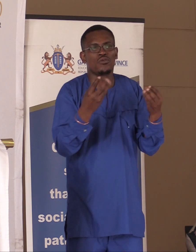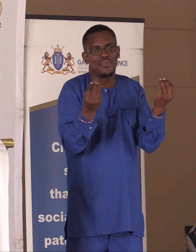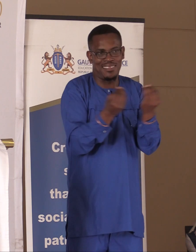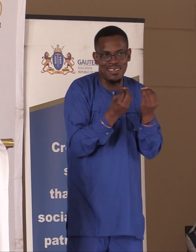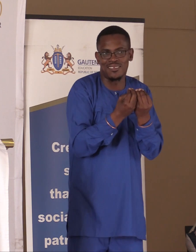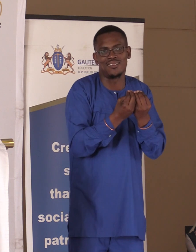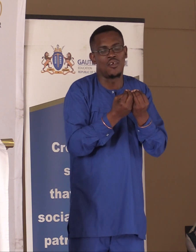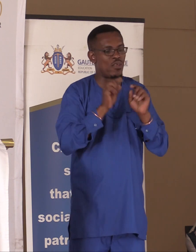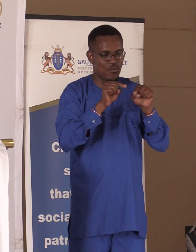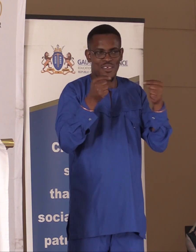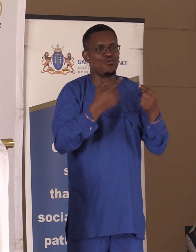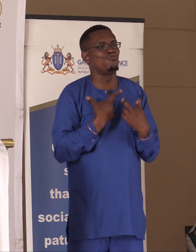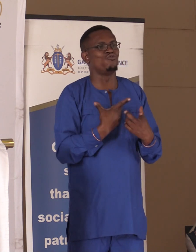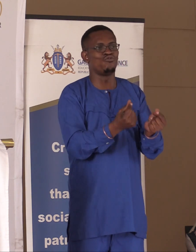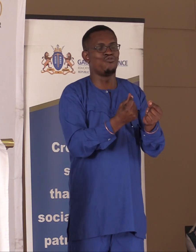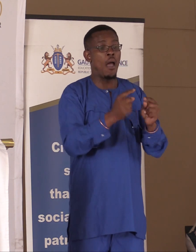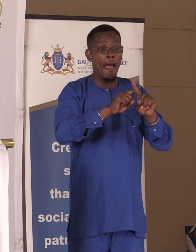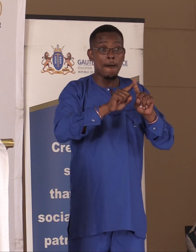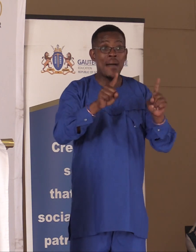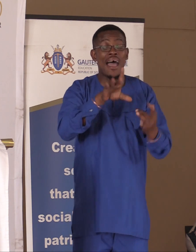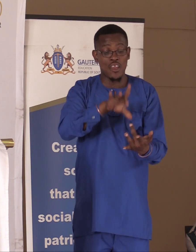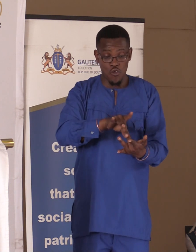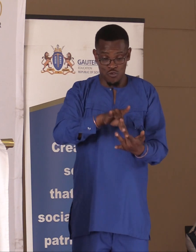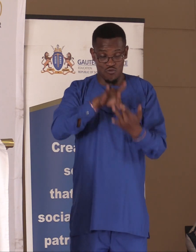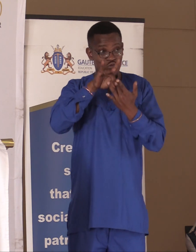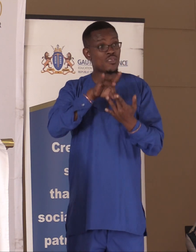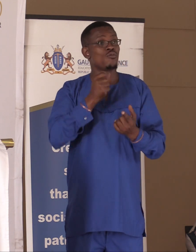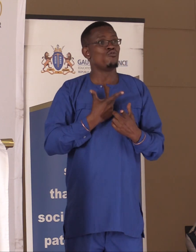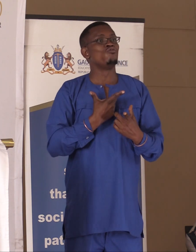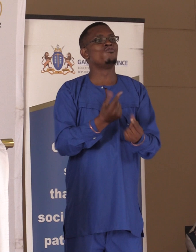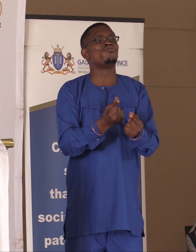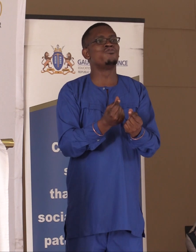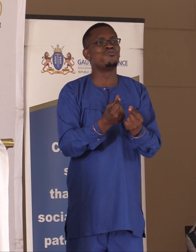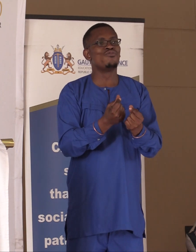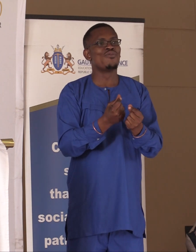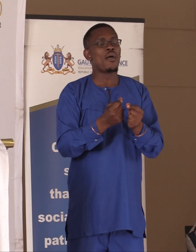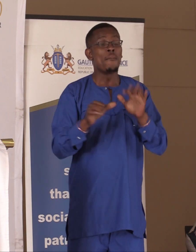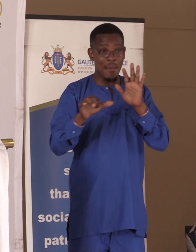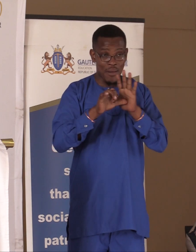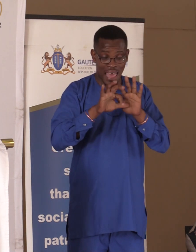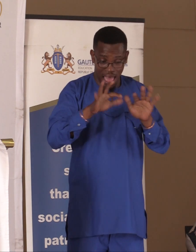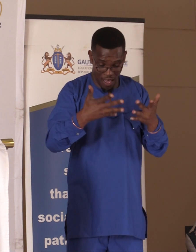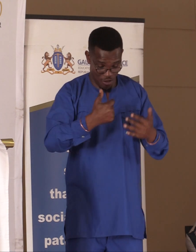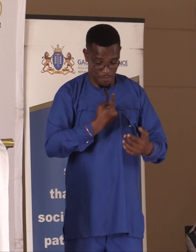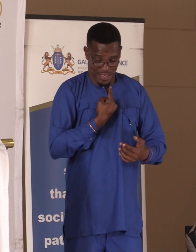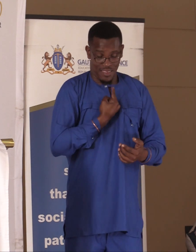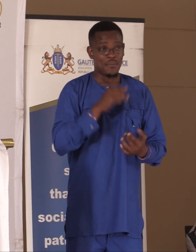not have to do, but we choose to do them. Now, here's the thing. I